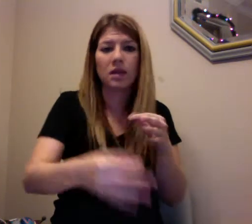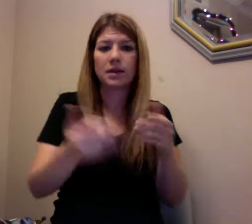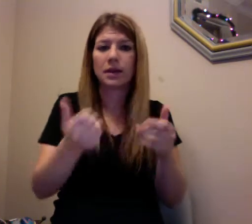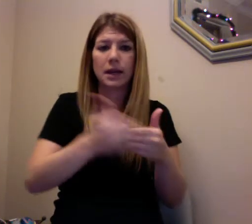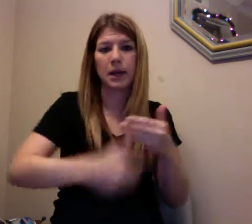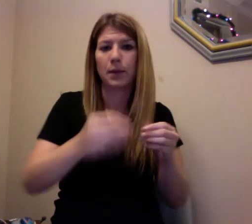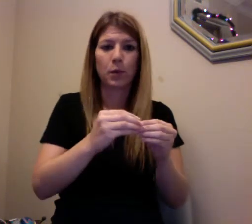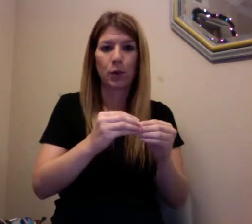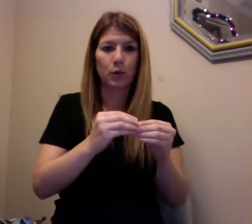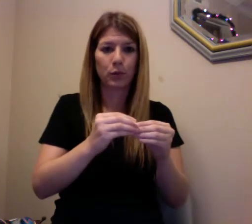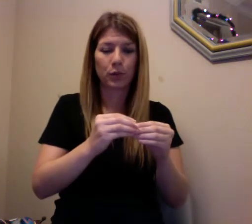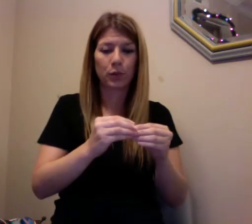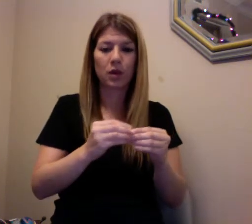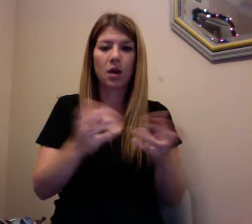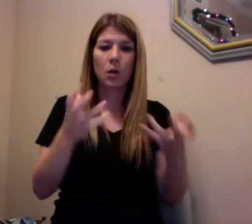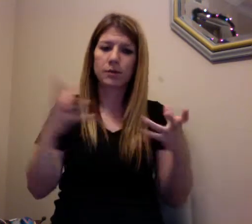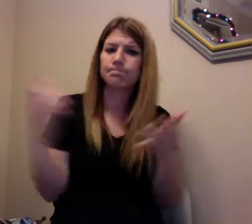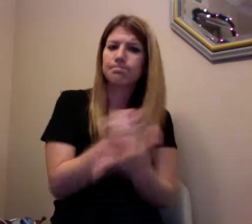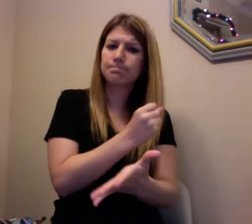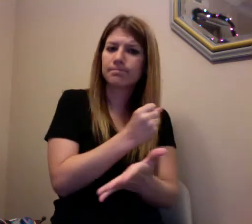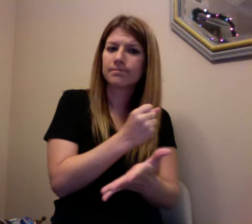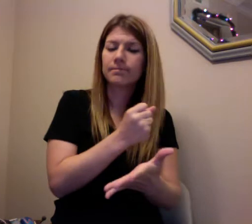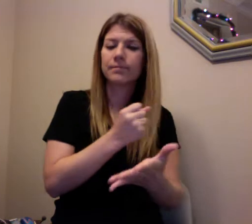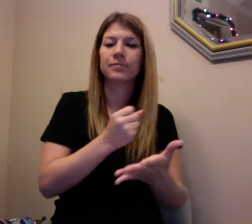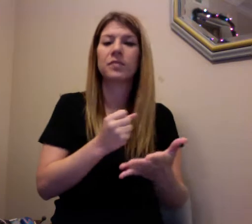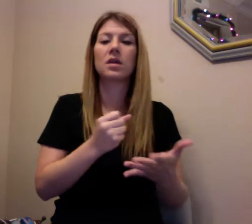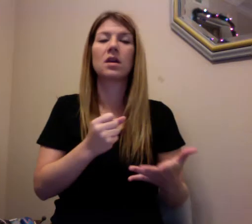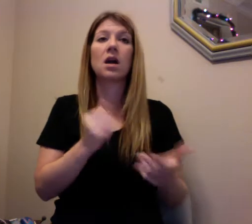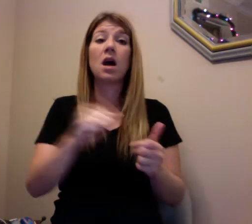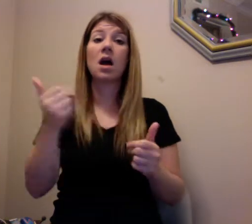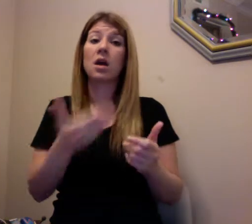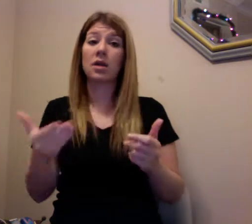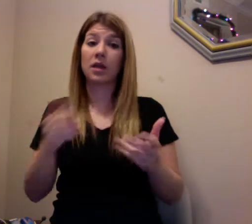this is as we clear the George Washington Bridge, which was by not a lot.